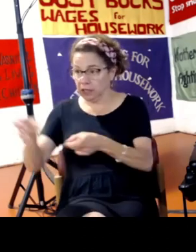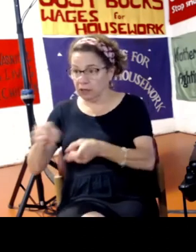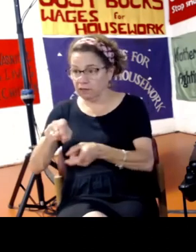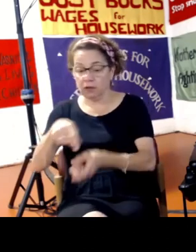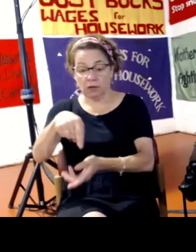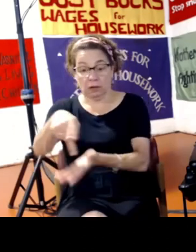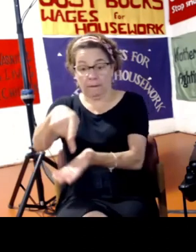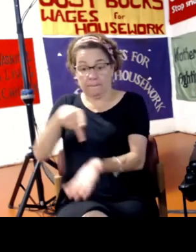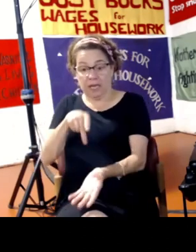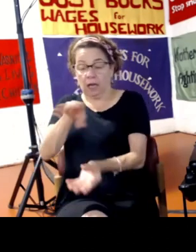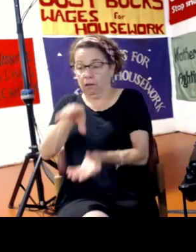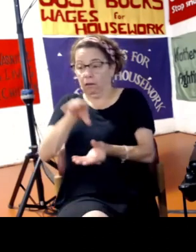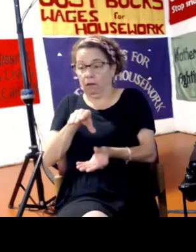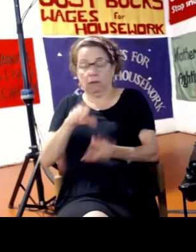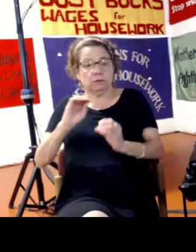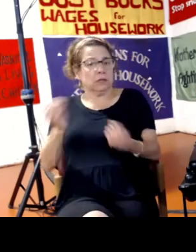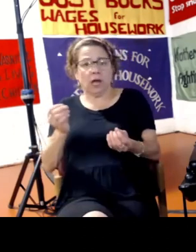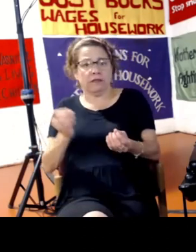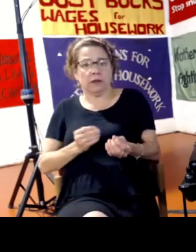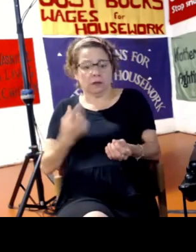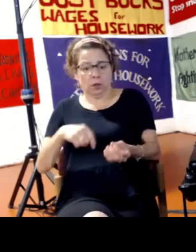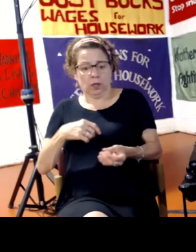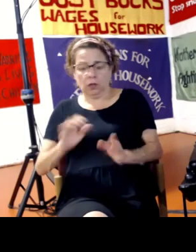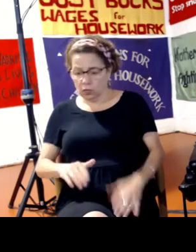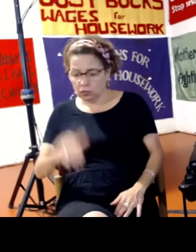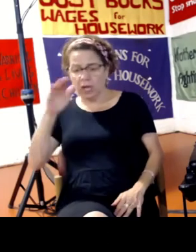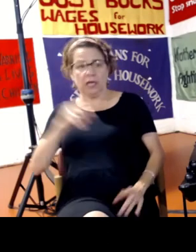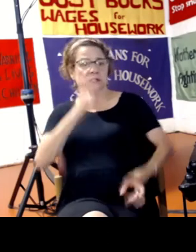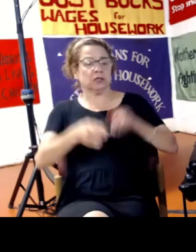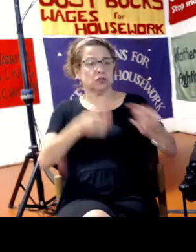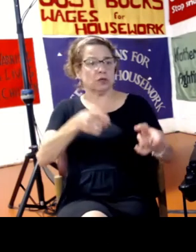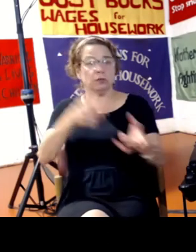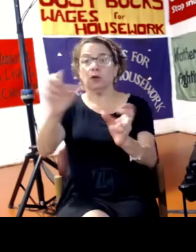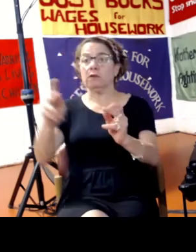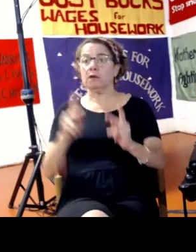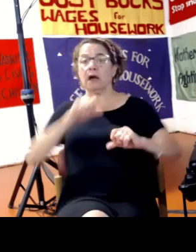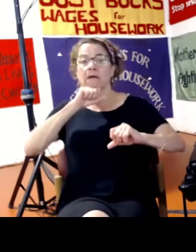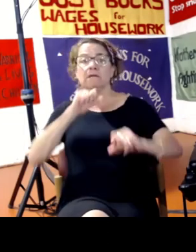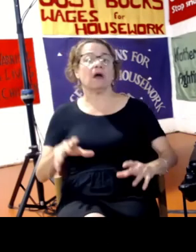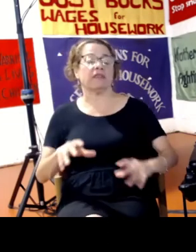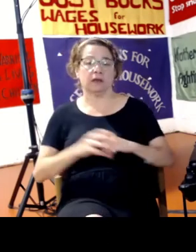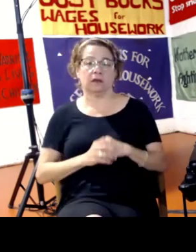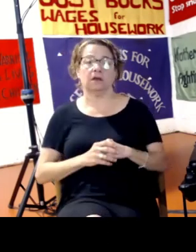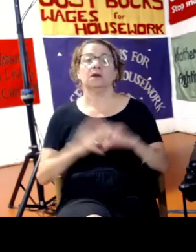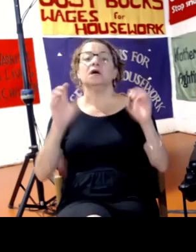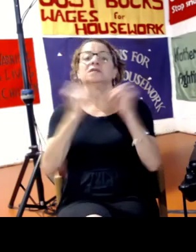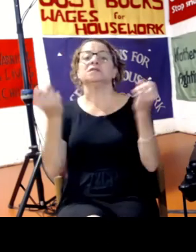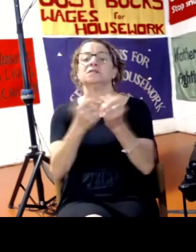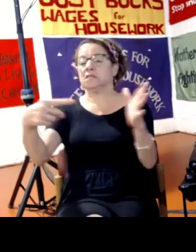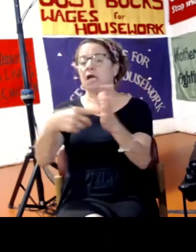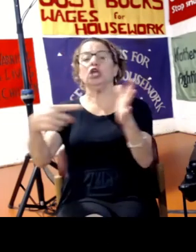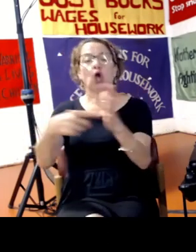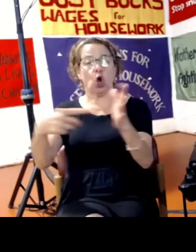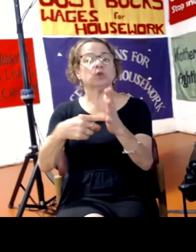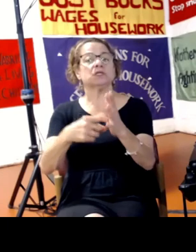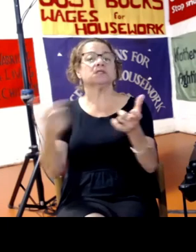share of what they contributed, and that society owed mothers an enormous debt and should pay